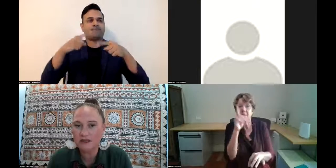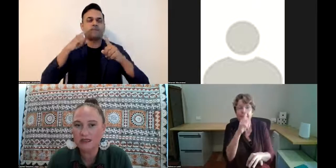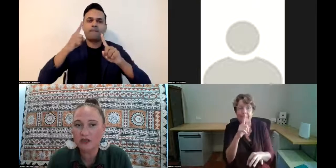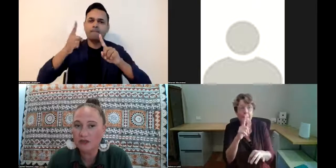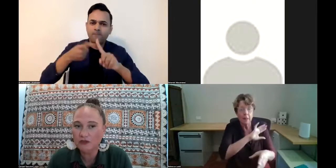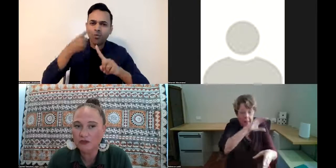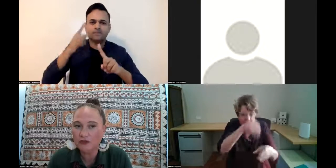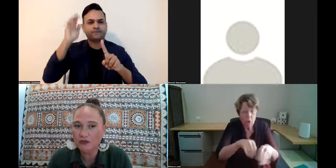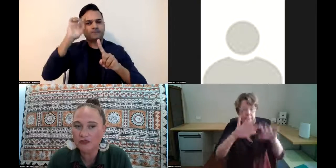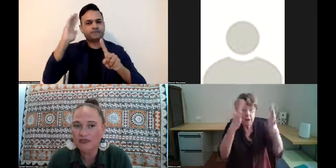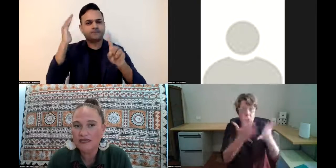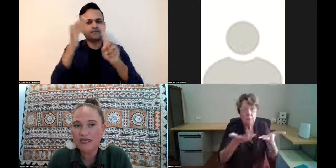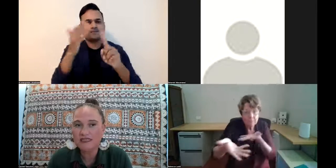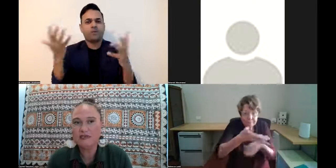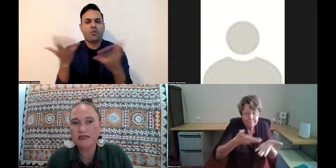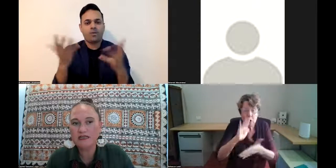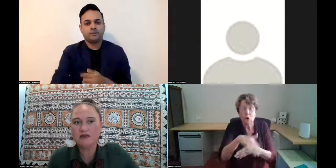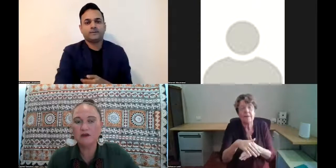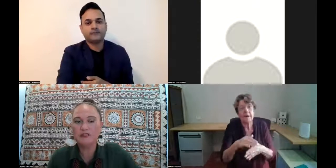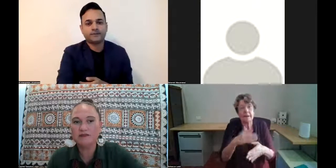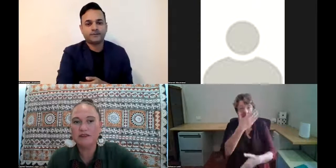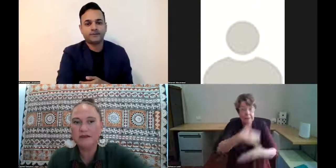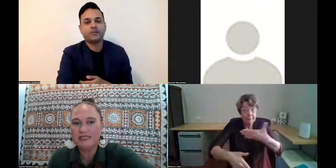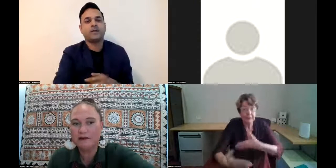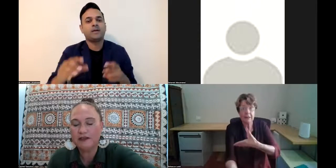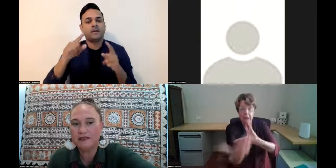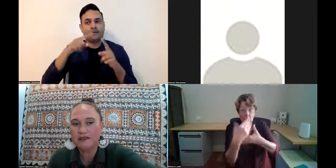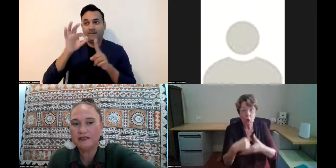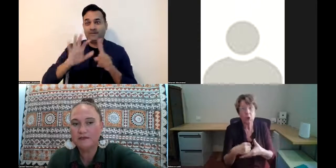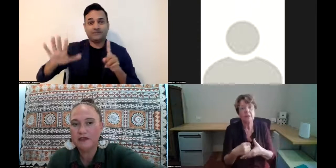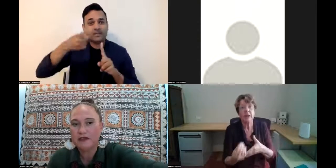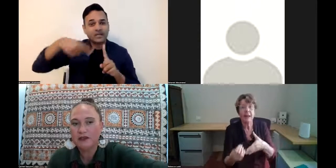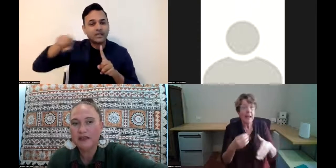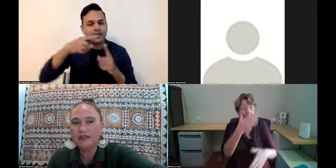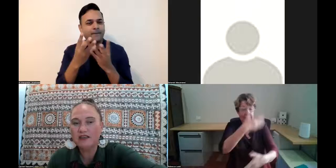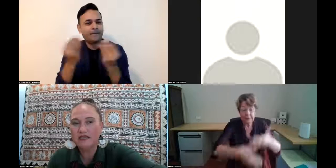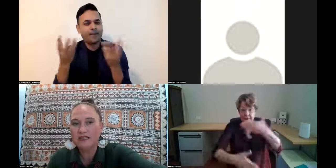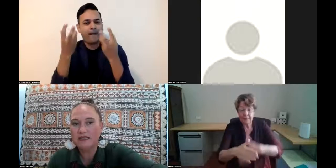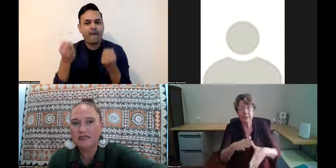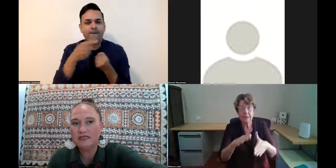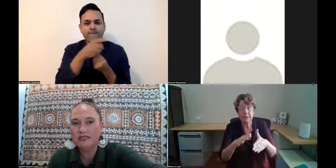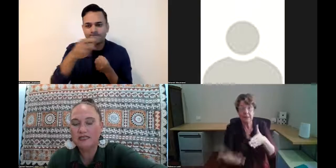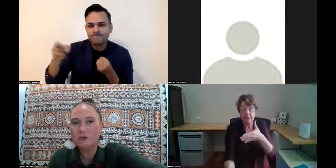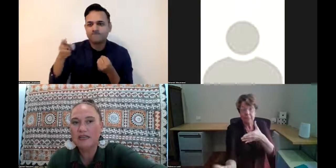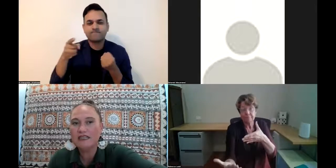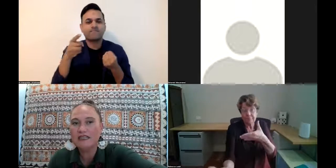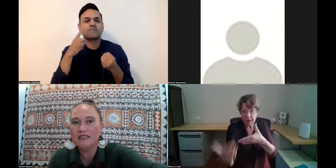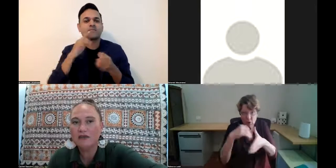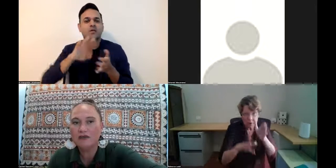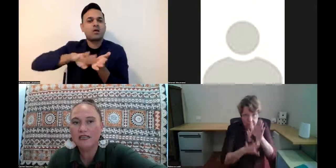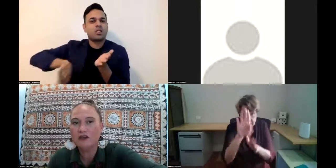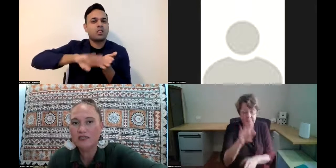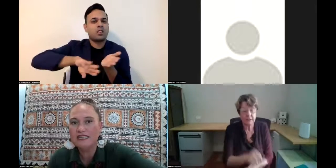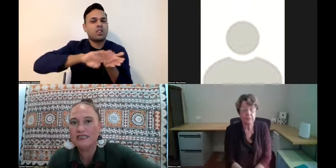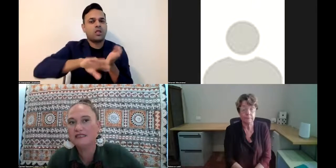disability inclusion and disability inclusive development efforts. Recognizing this, as well as the